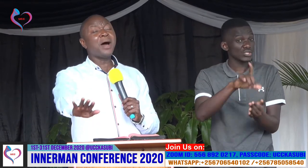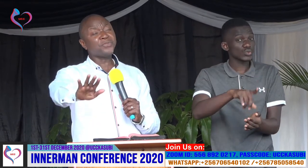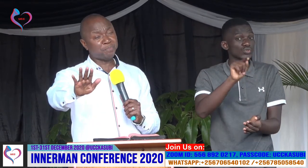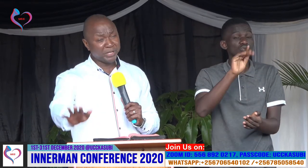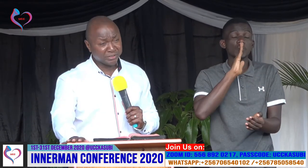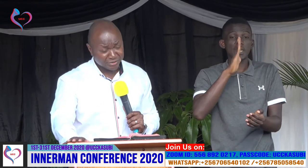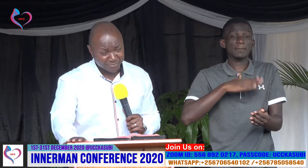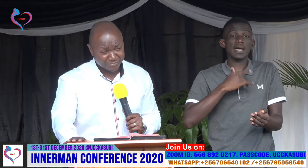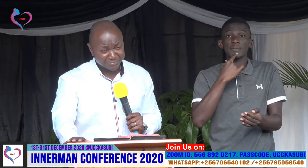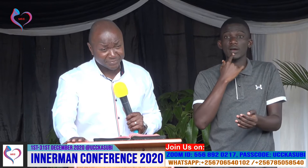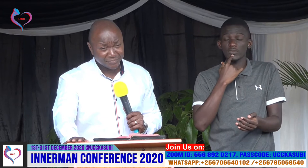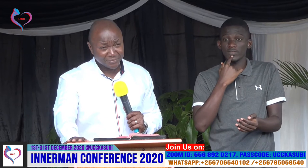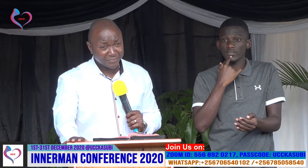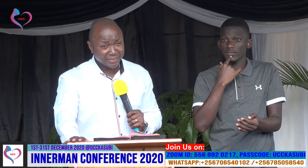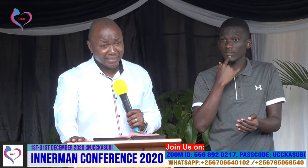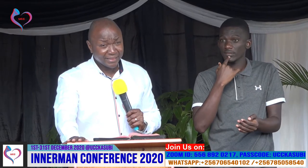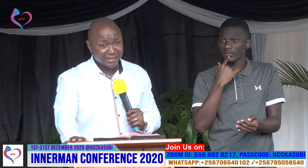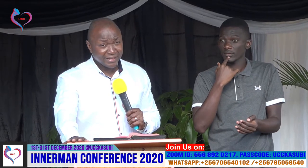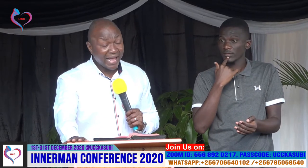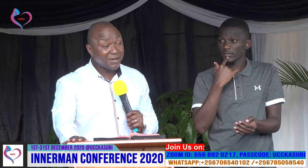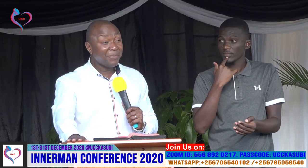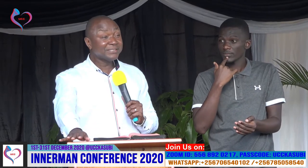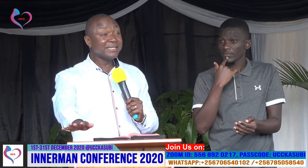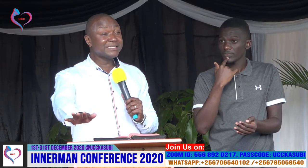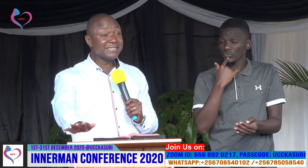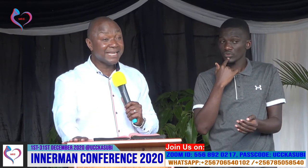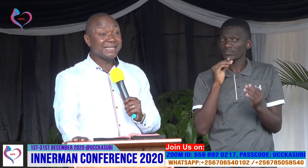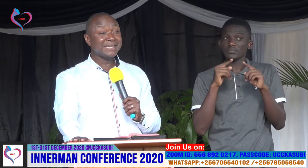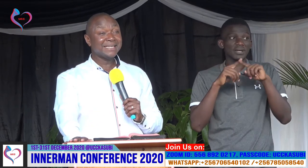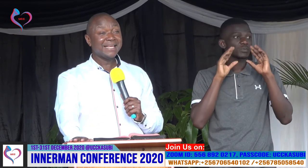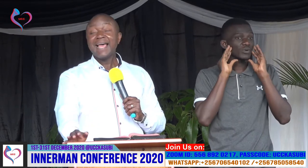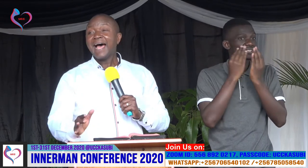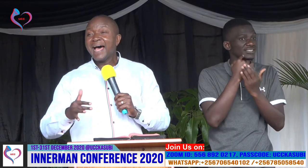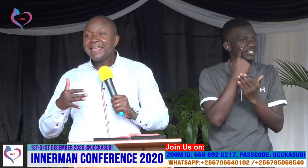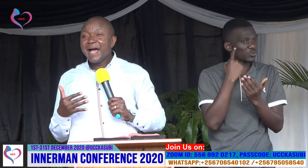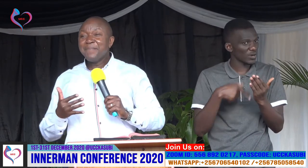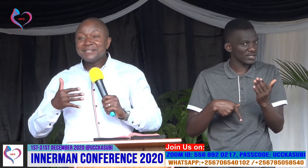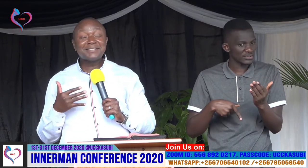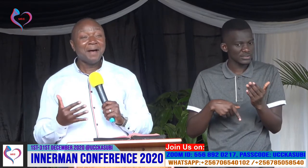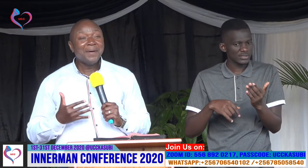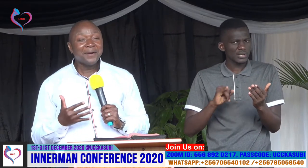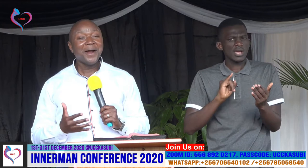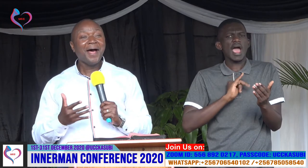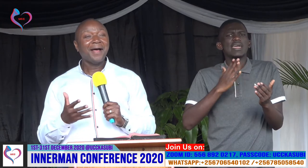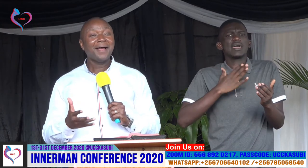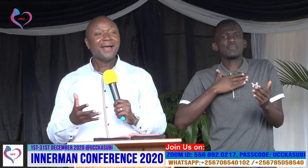my mouthpiece. And Moses said, I am a